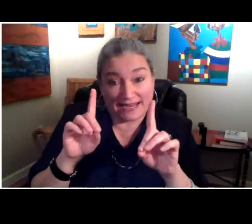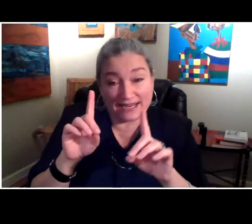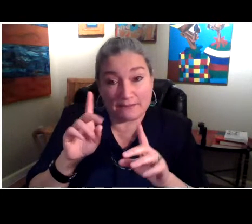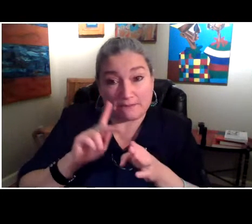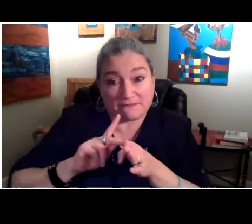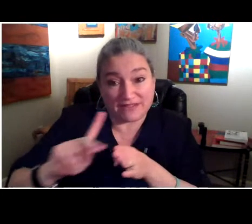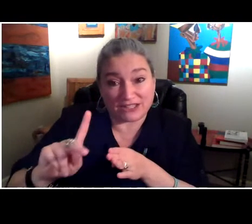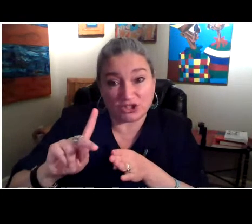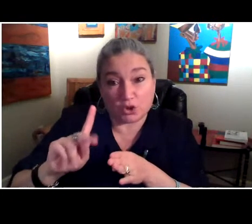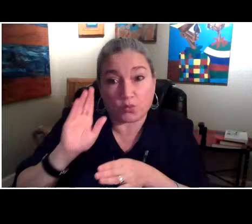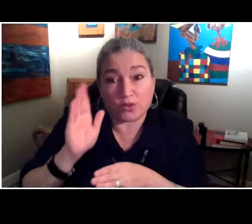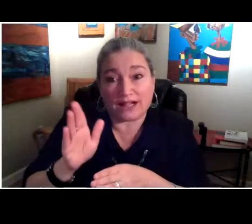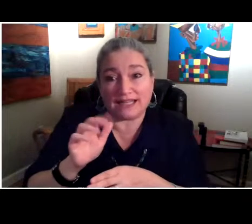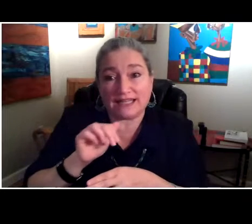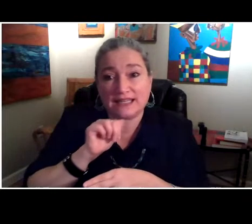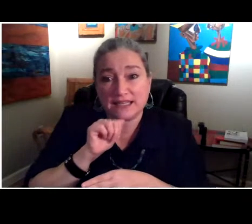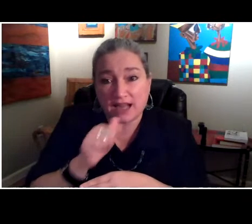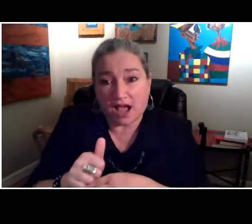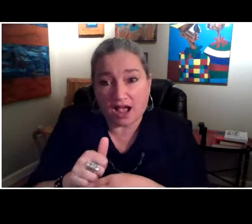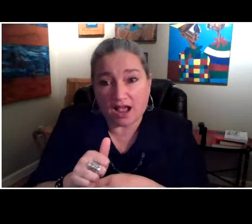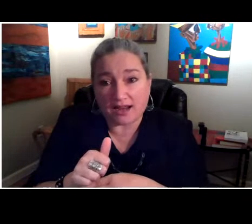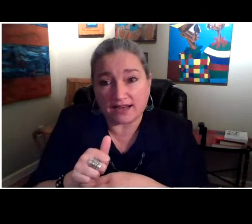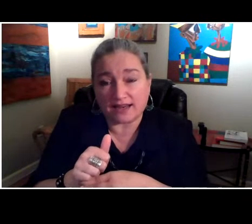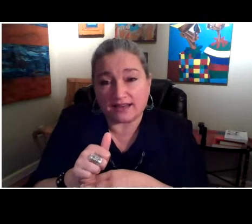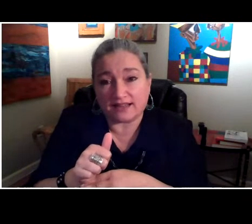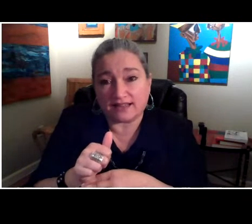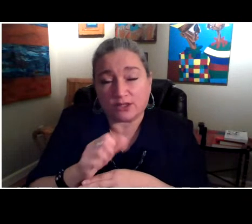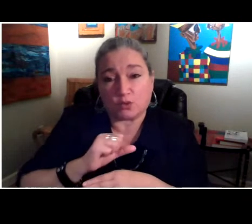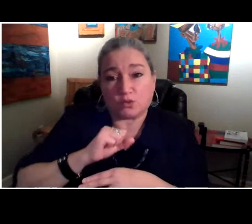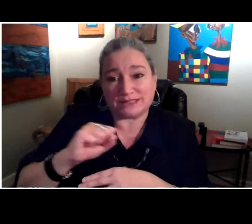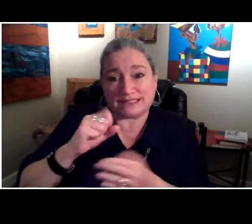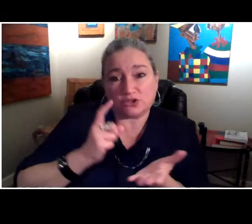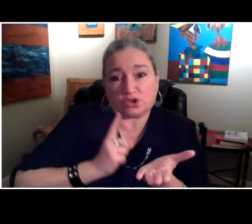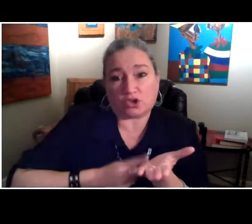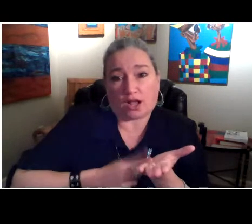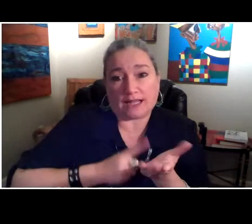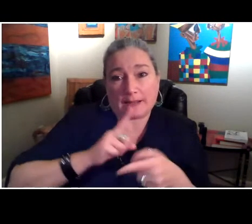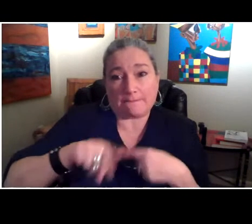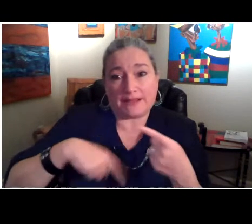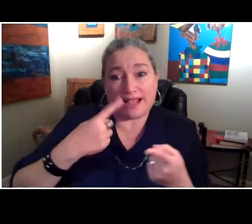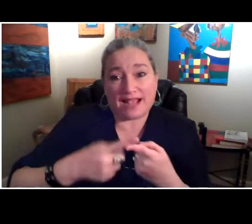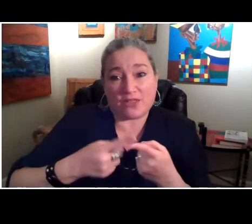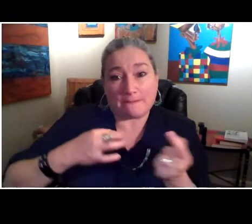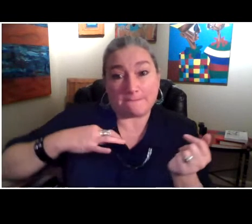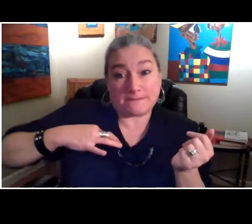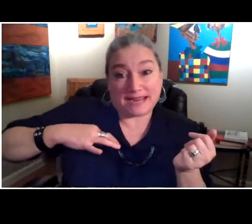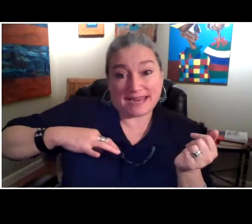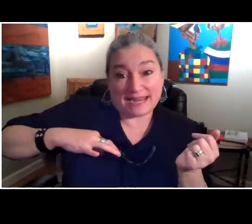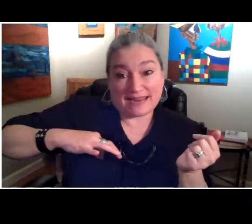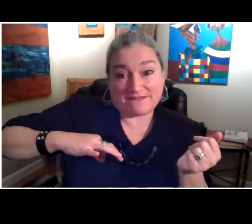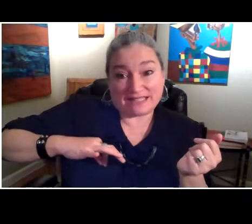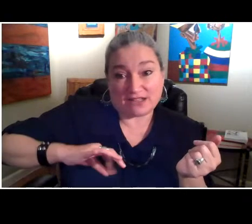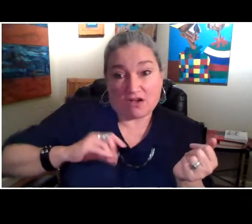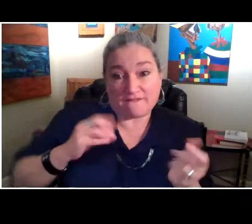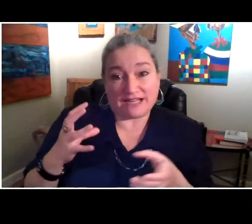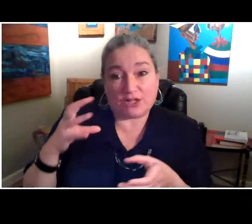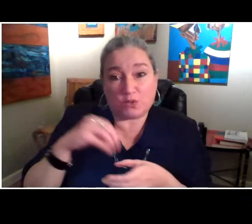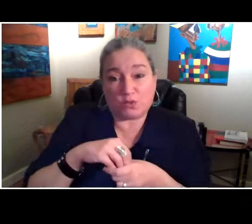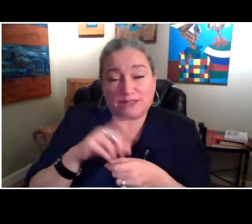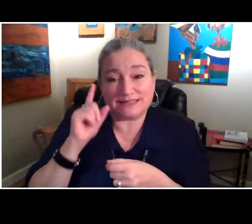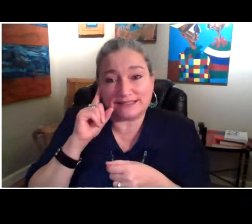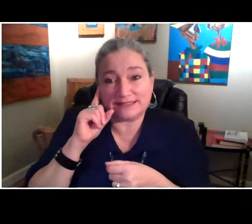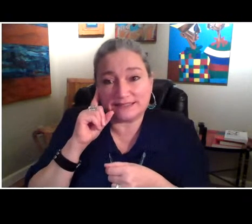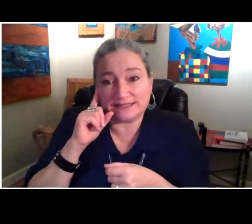resources can allow a child to succeed. Marie shares in this art that the special education professionals will